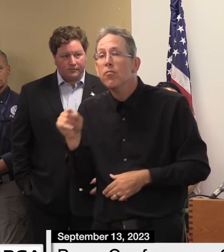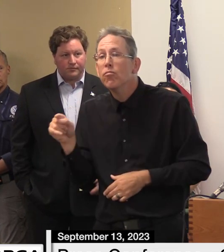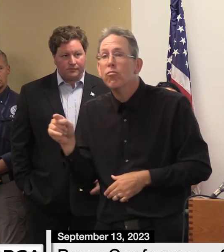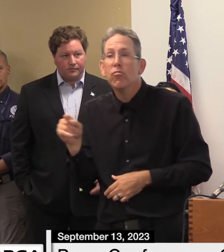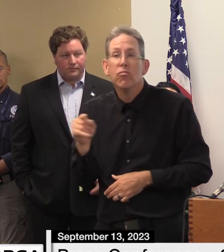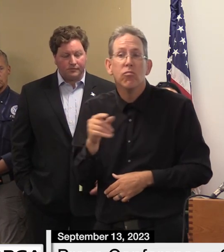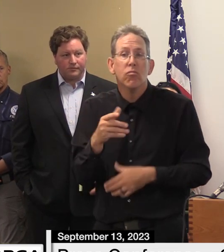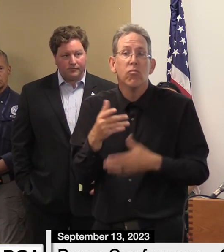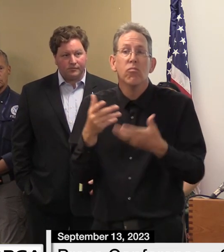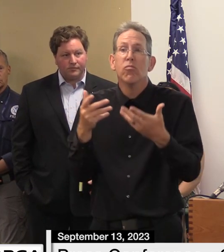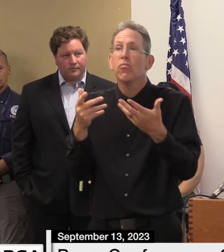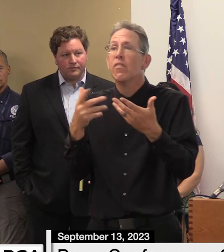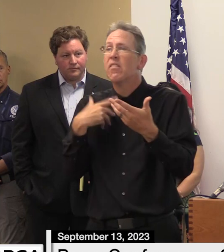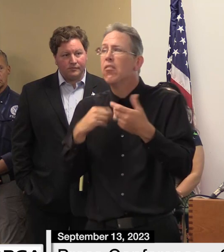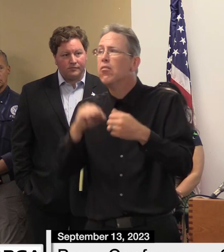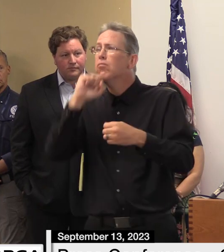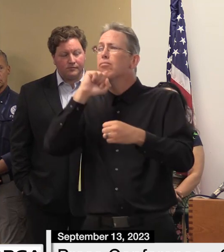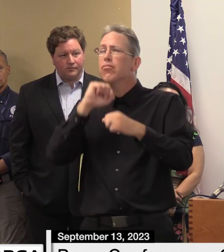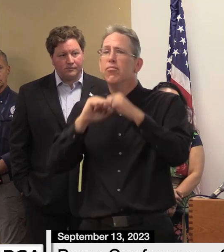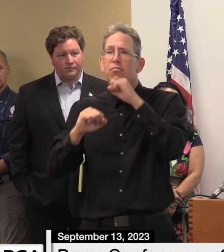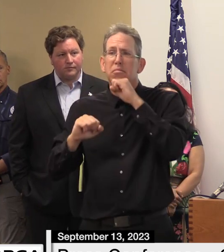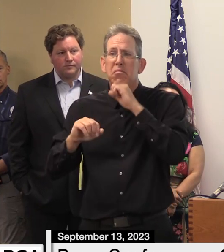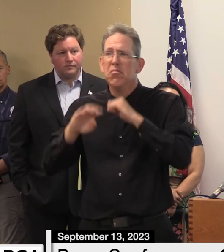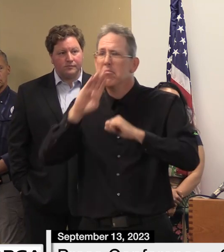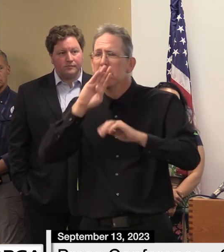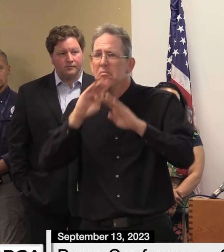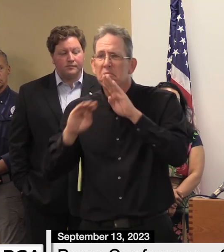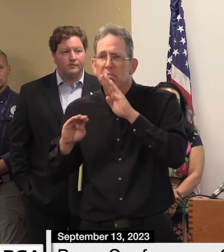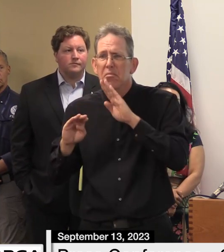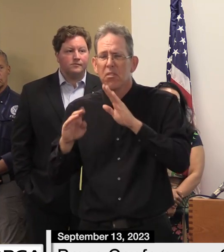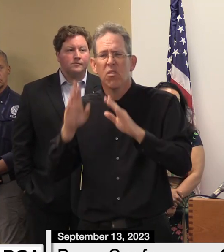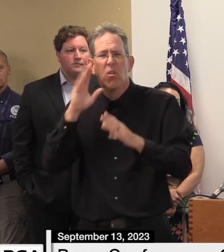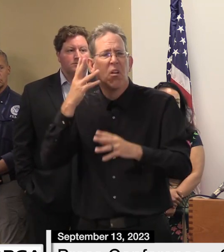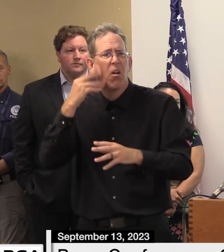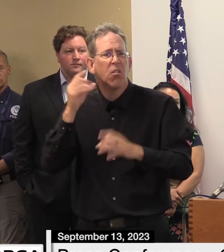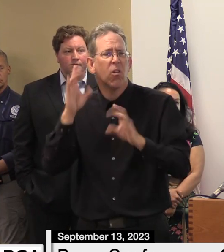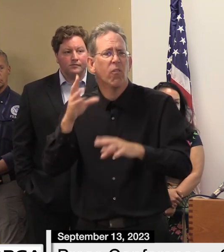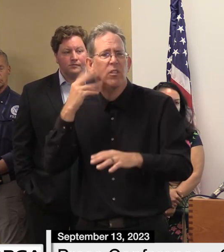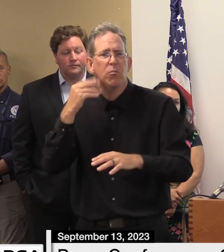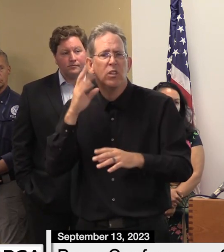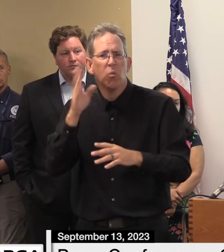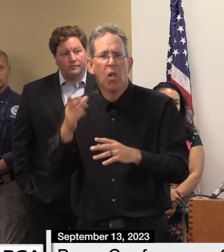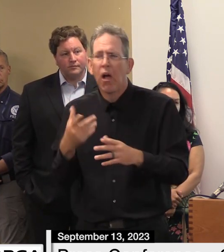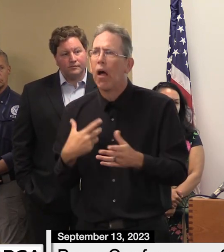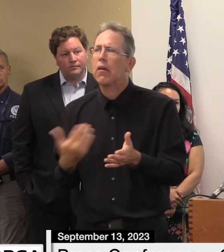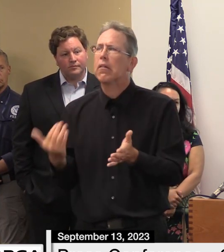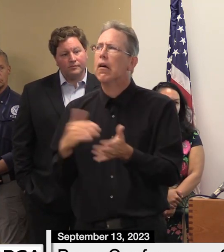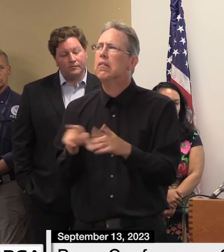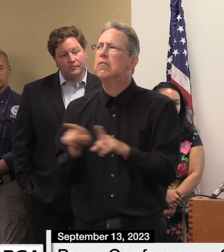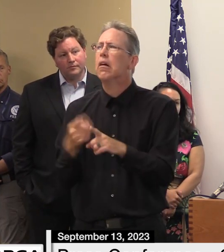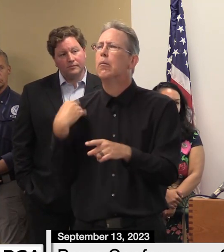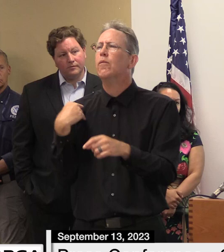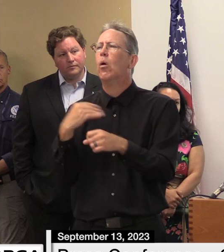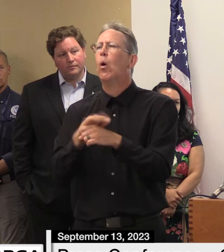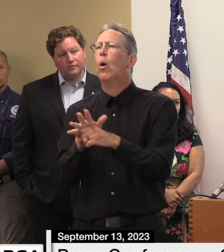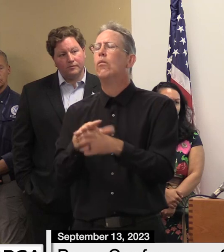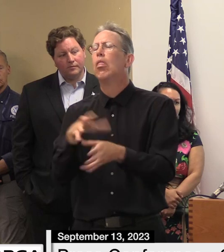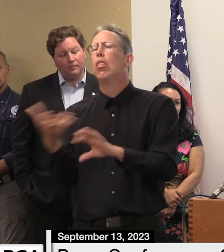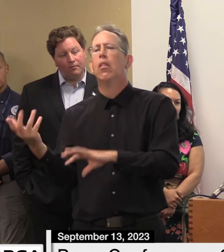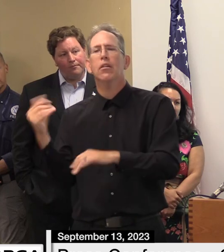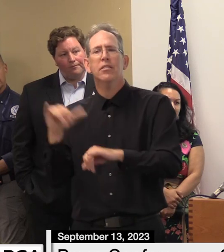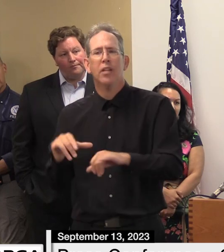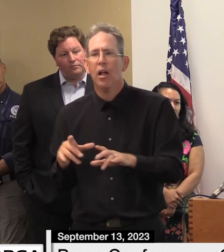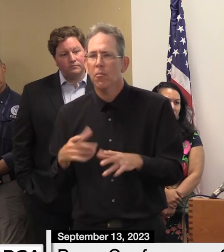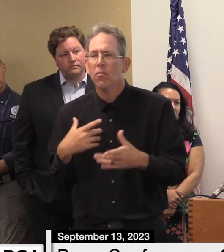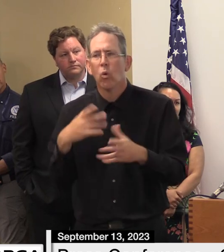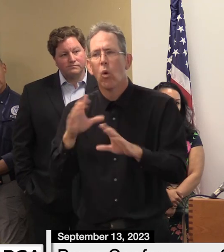up by regulatory reform that is just redundant. And so trying to find ways to get through